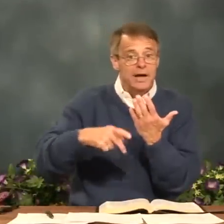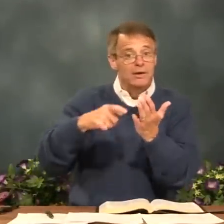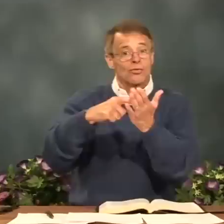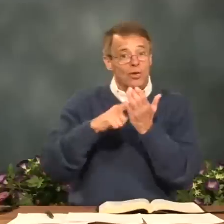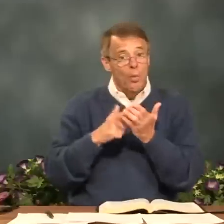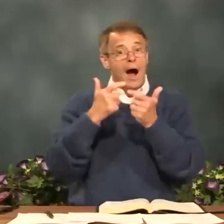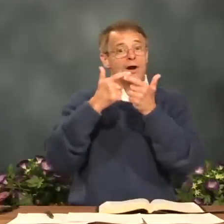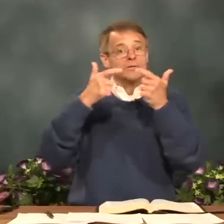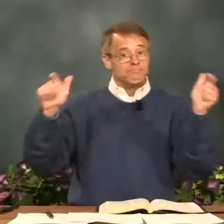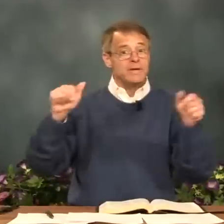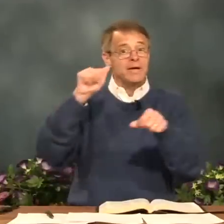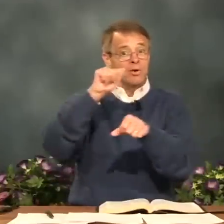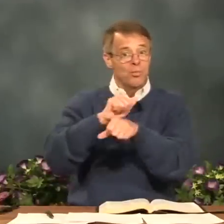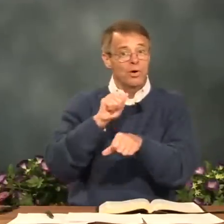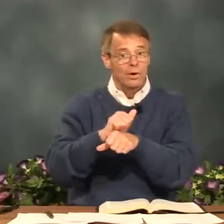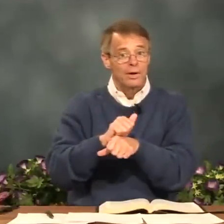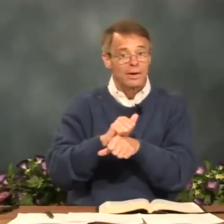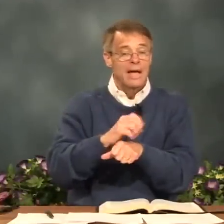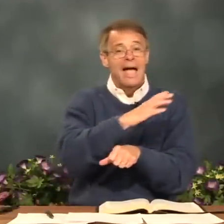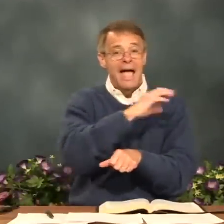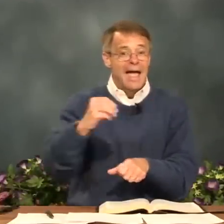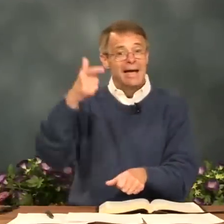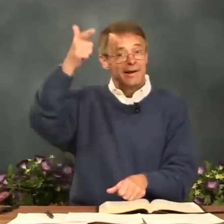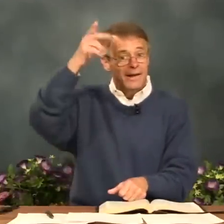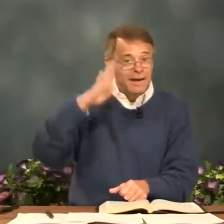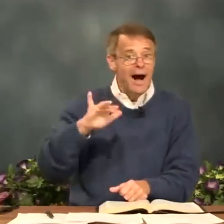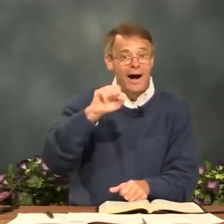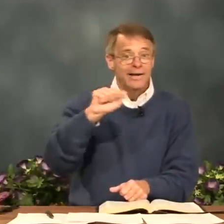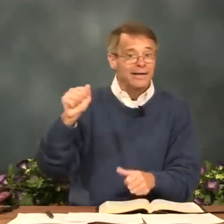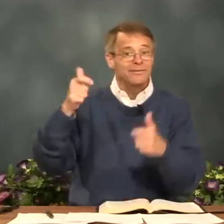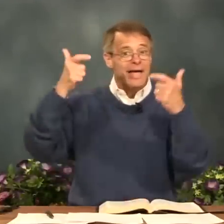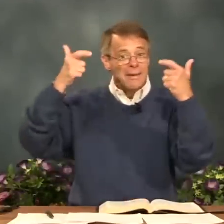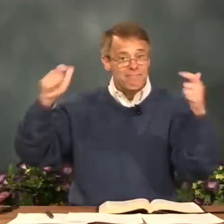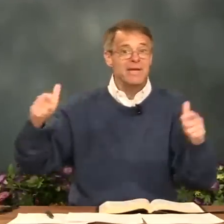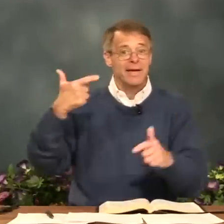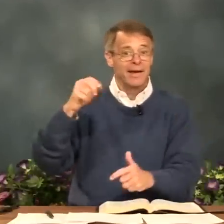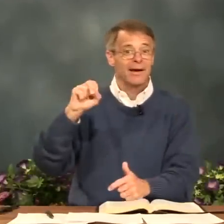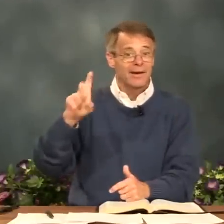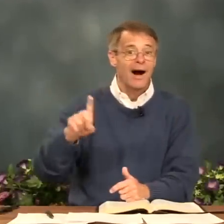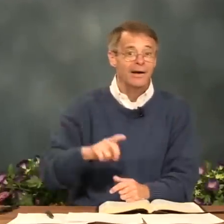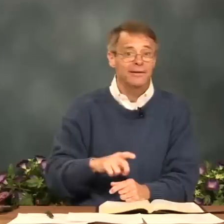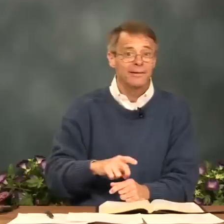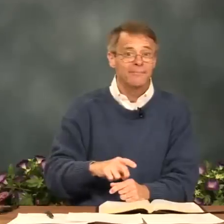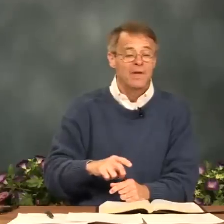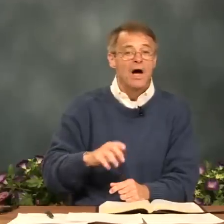project requires big work, and God is a big God.